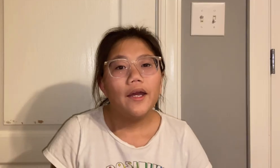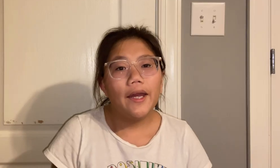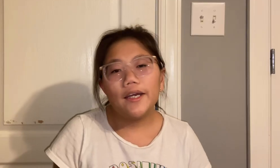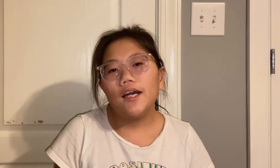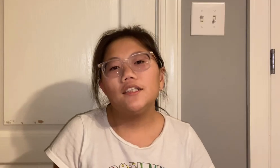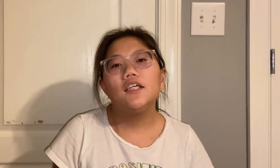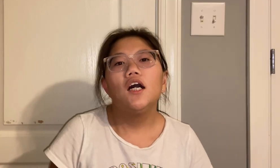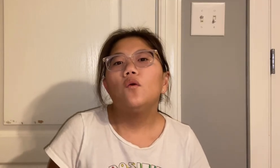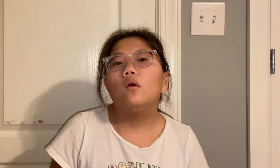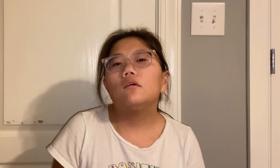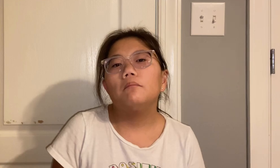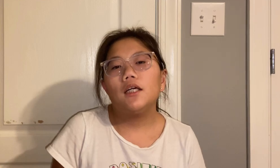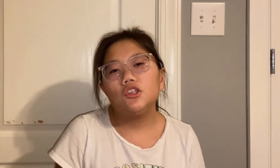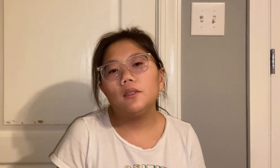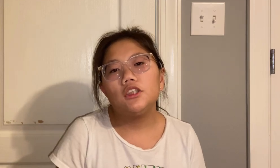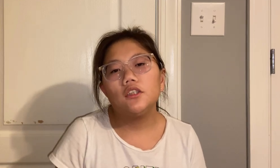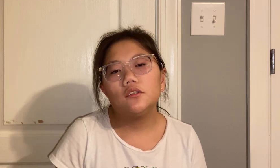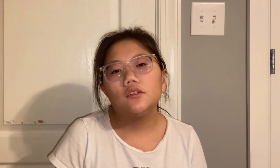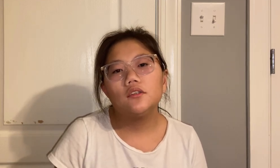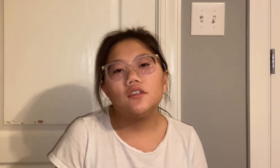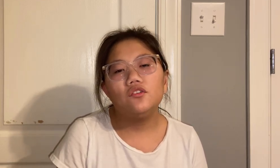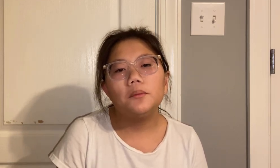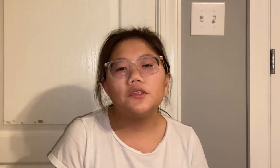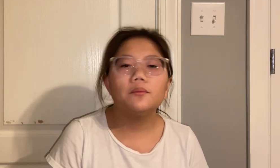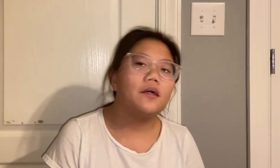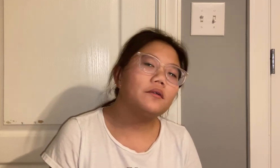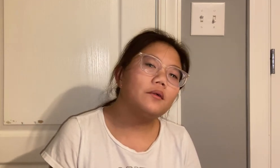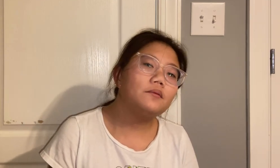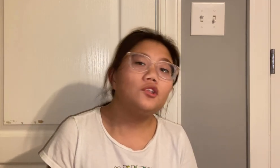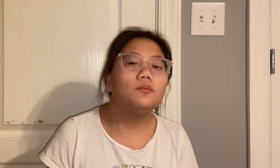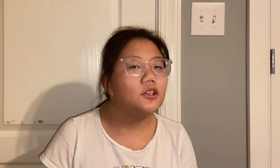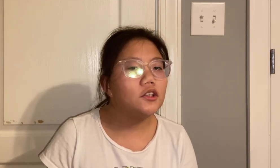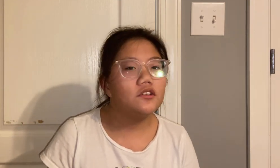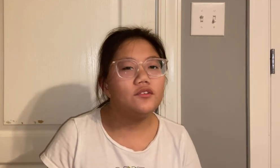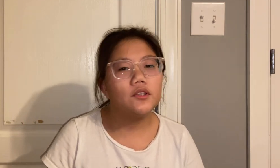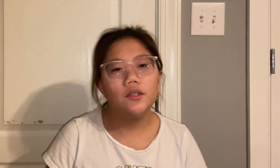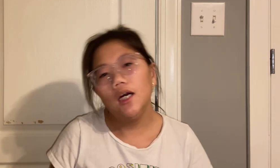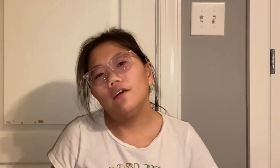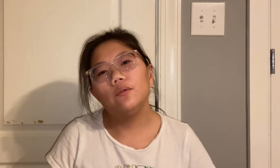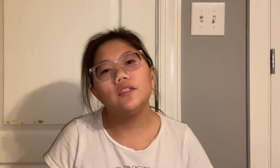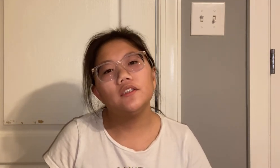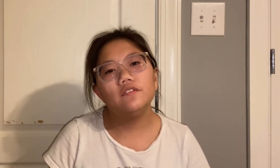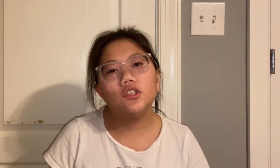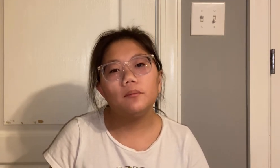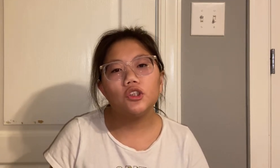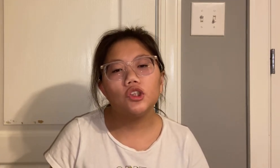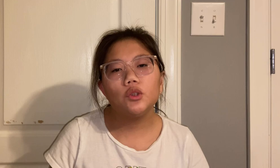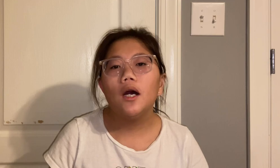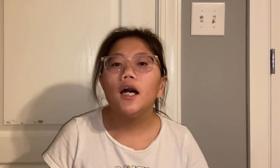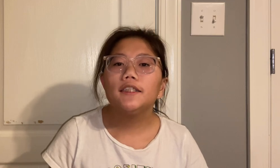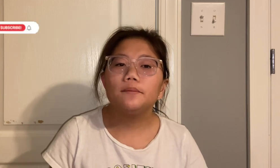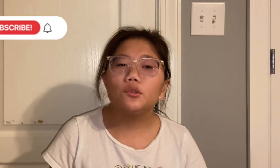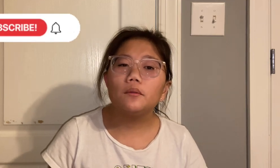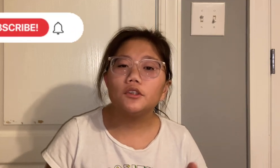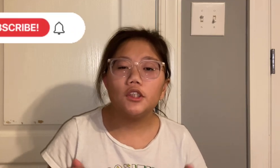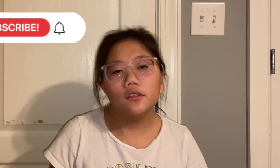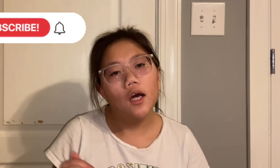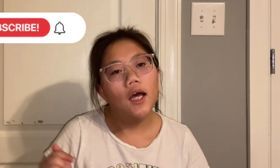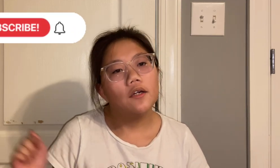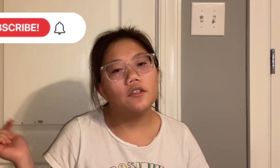hey guys welcome back to my channel if you've been here a while or welcome to my channel if you're new before we get into the video make sure you subscribe to the channel click